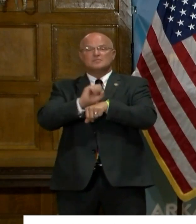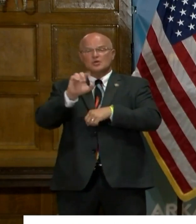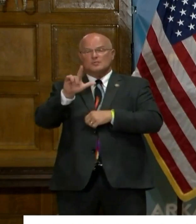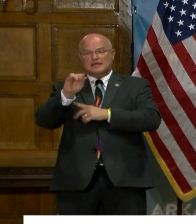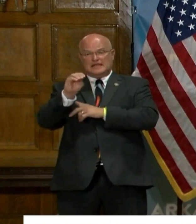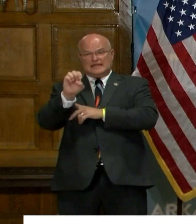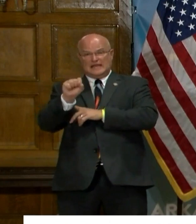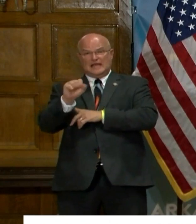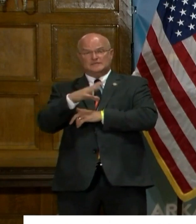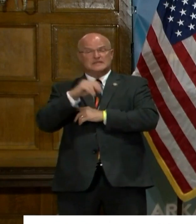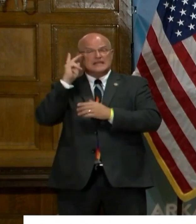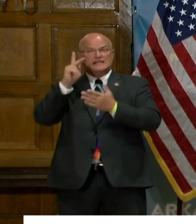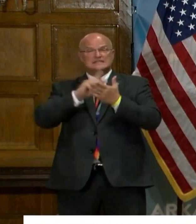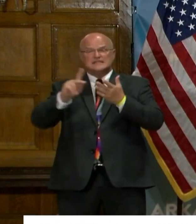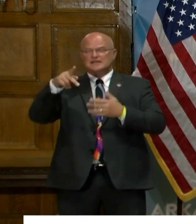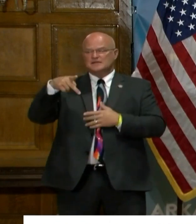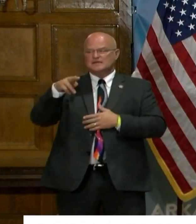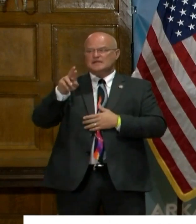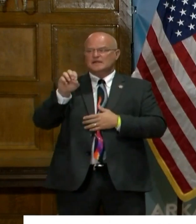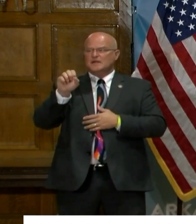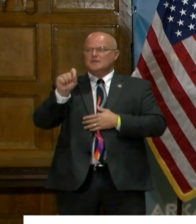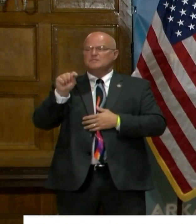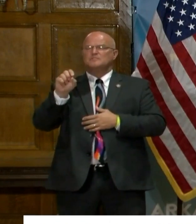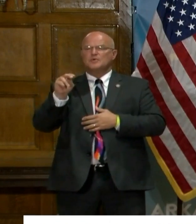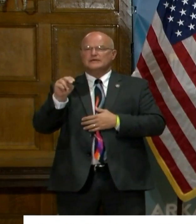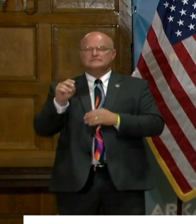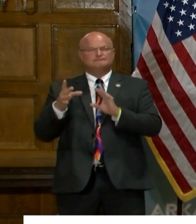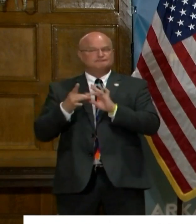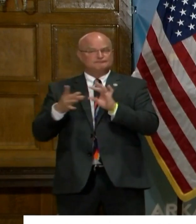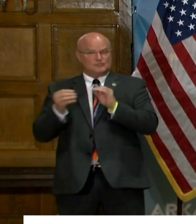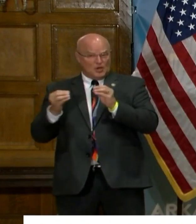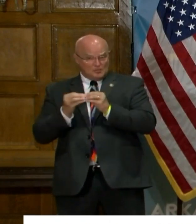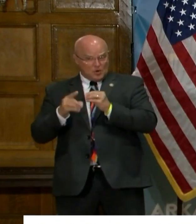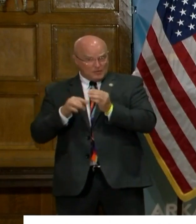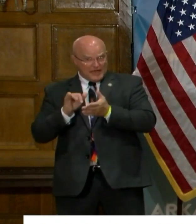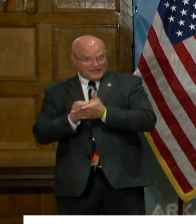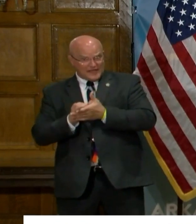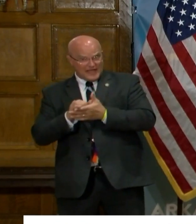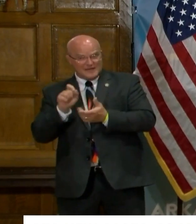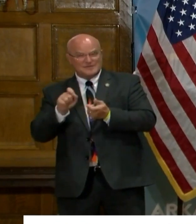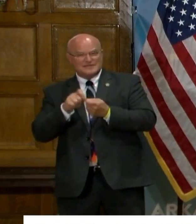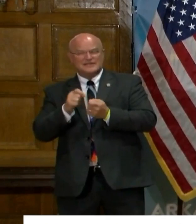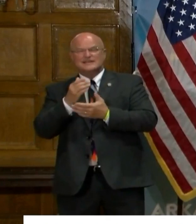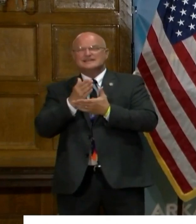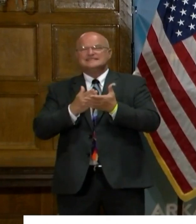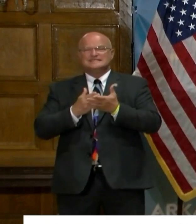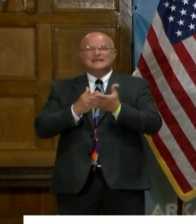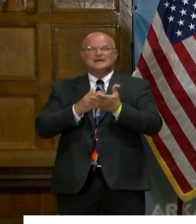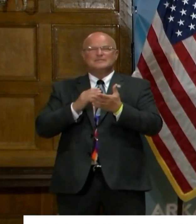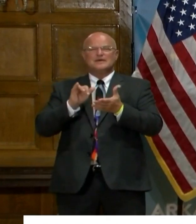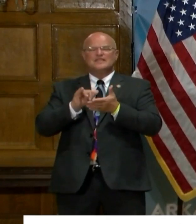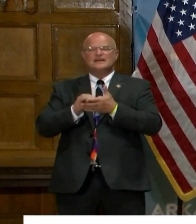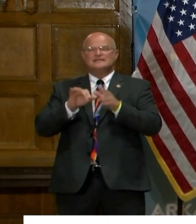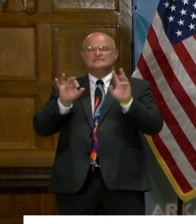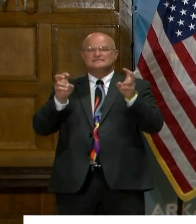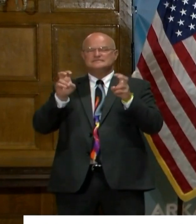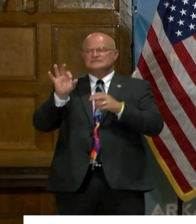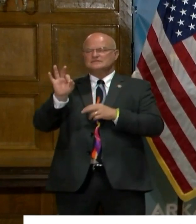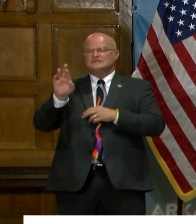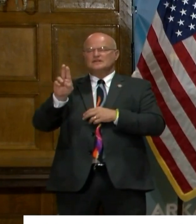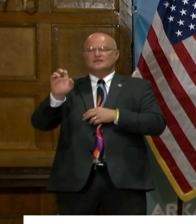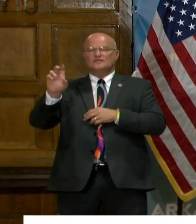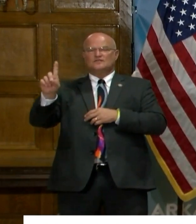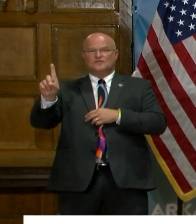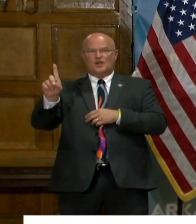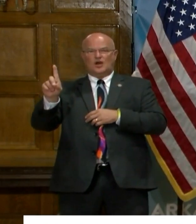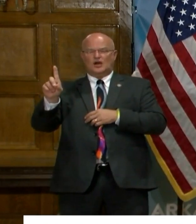claims. And Secretary Preston in a few minutes will have some more comments about that, particularly on some of the fraud aspect of it, that we're